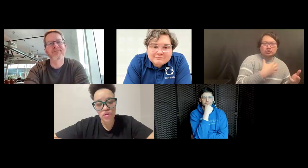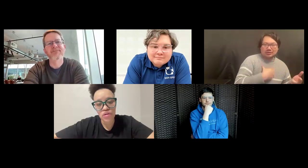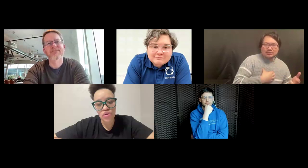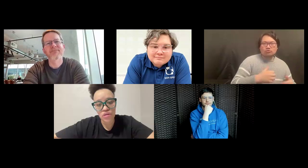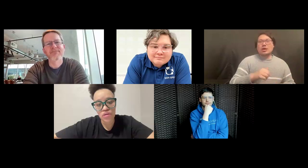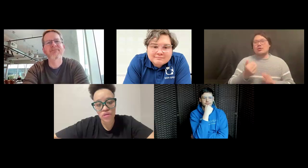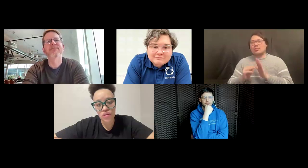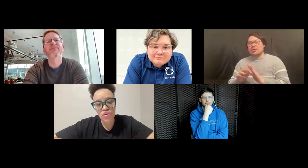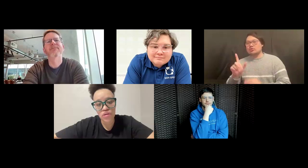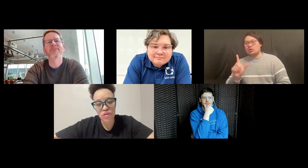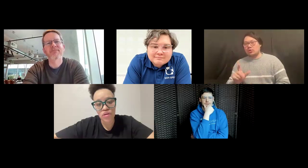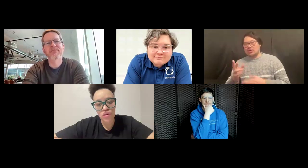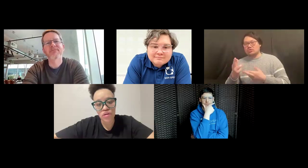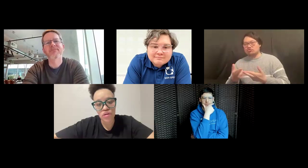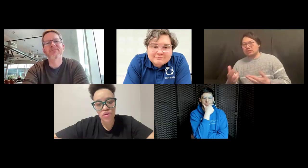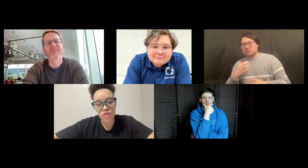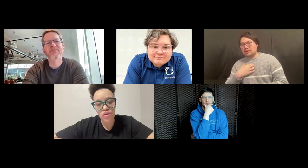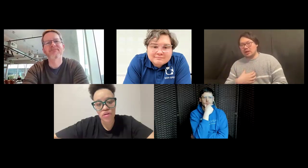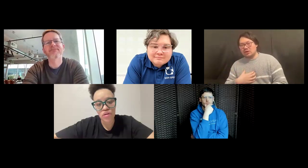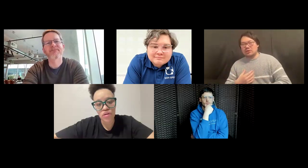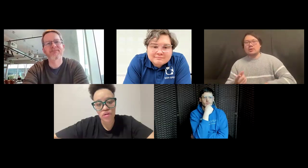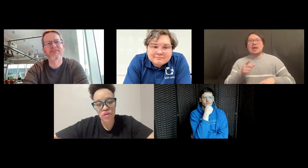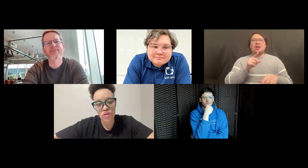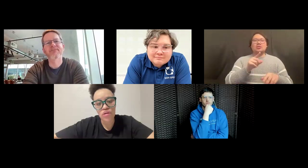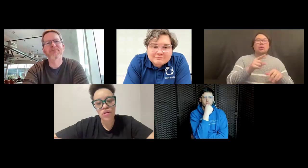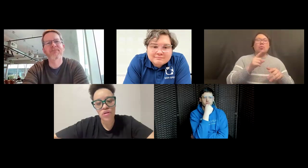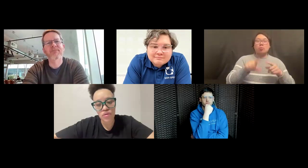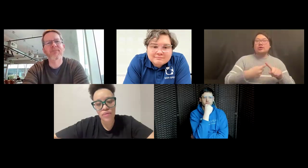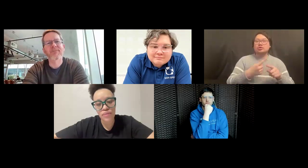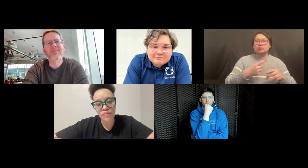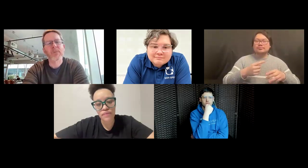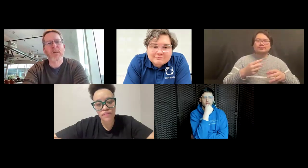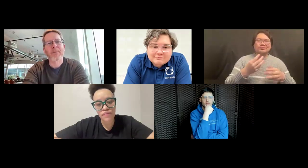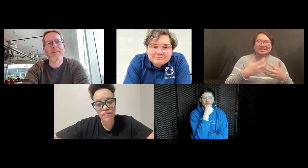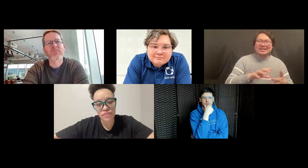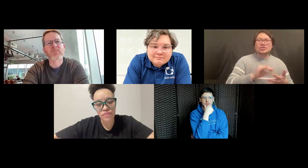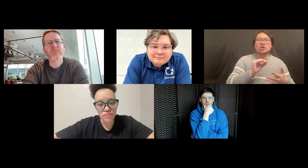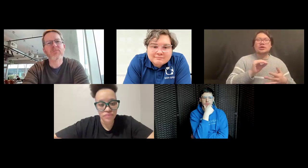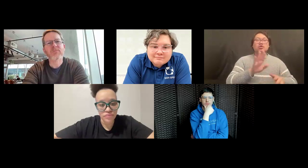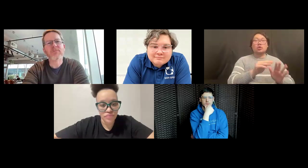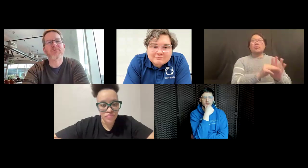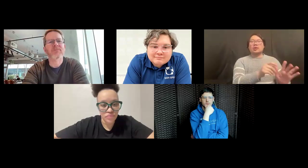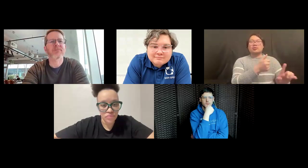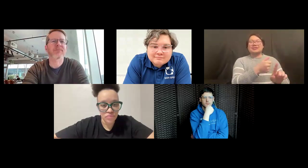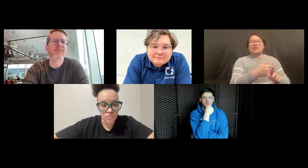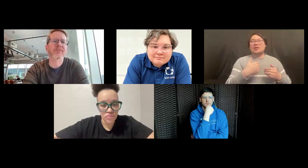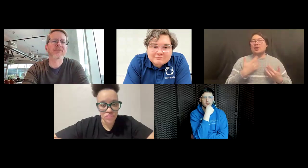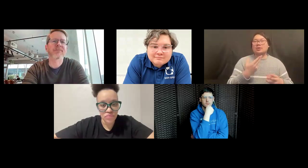models need a lot, some have a lower resource that they